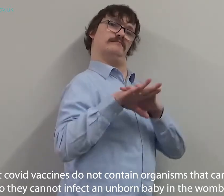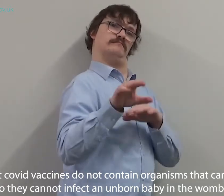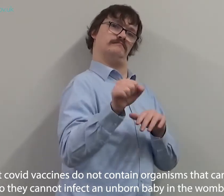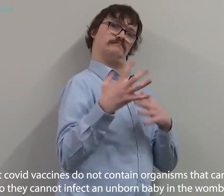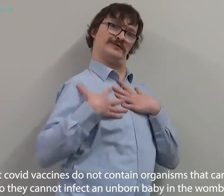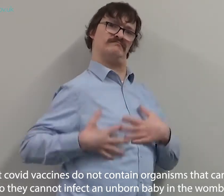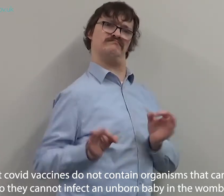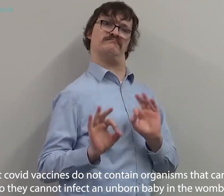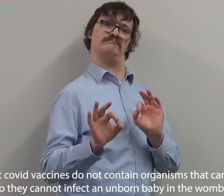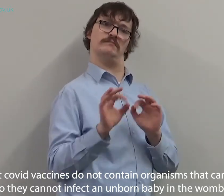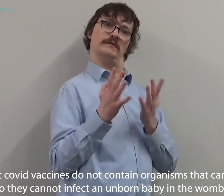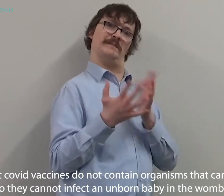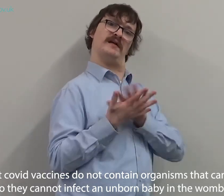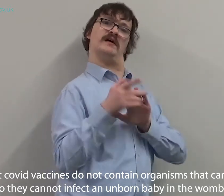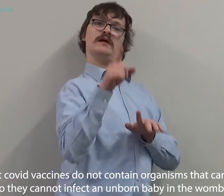cannot infect an undone baby in the womb.